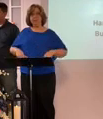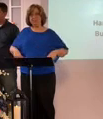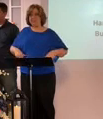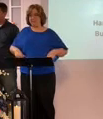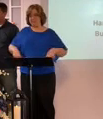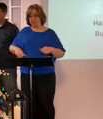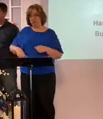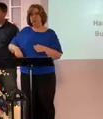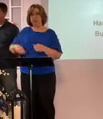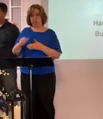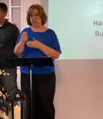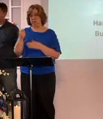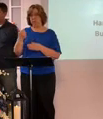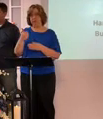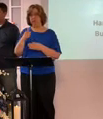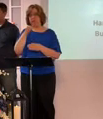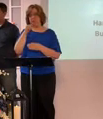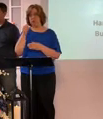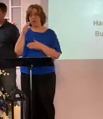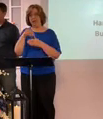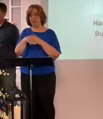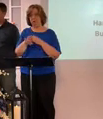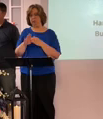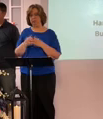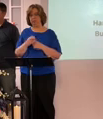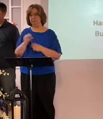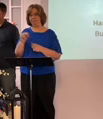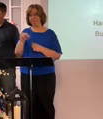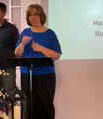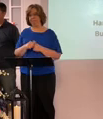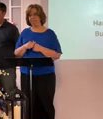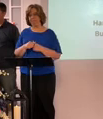bat. We didn't even try the regular way. And